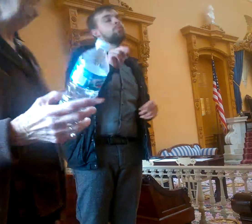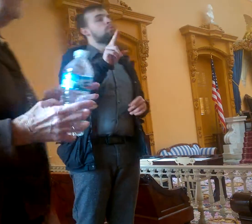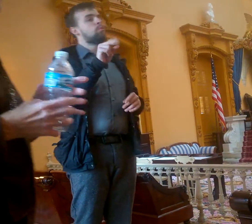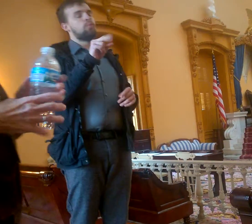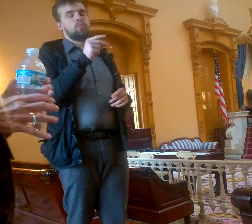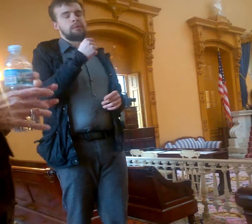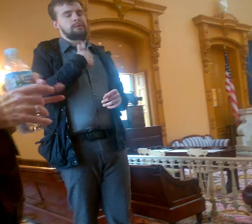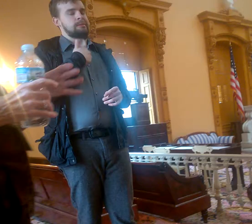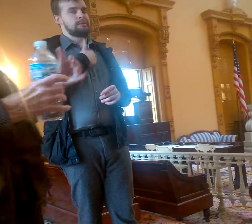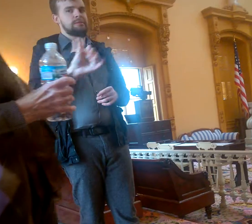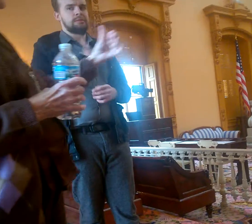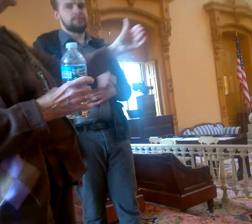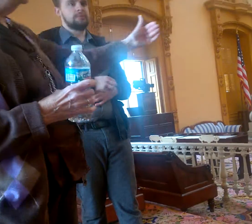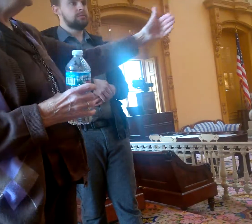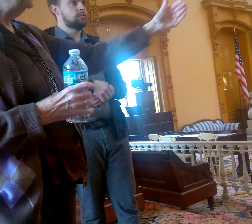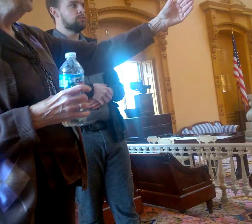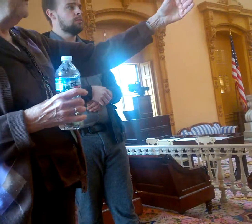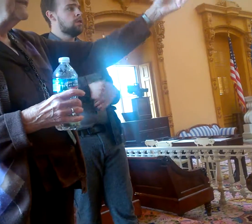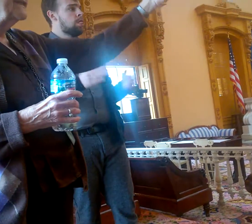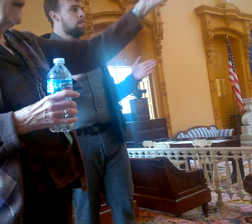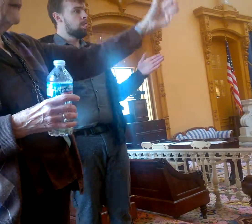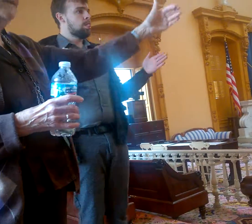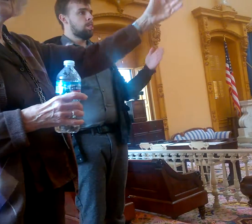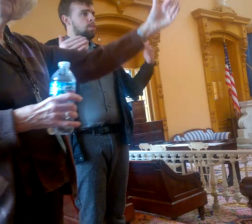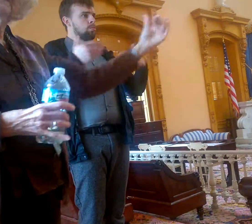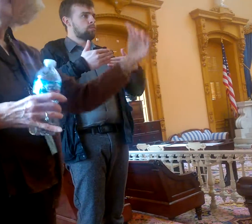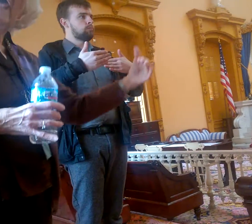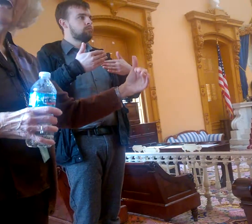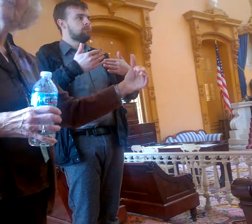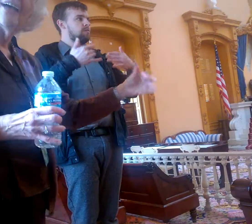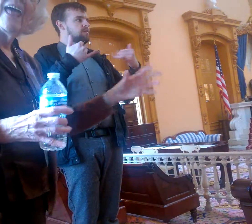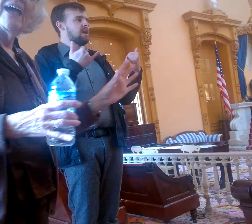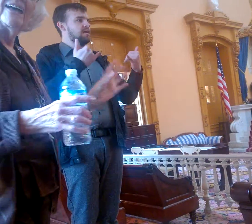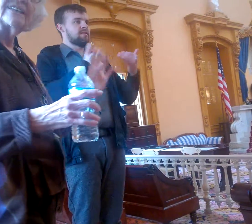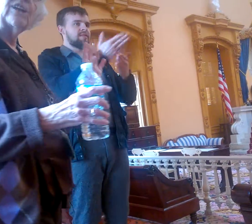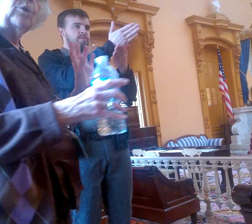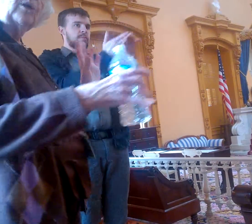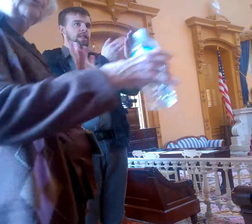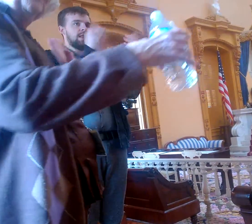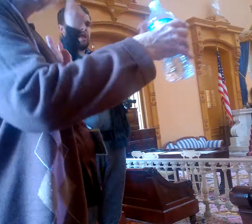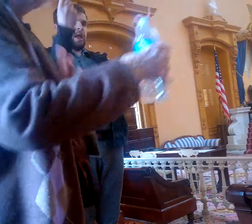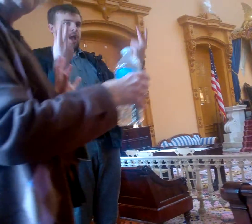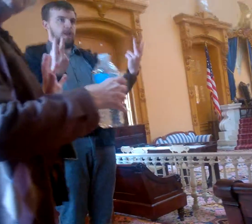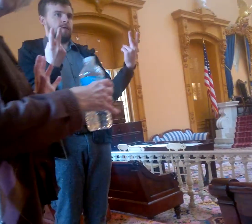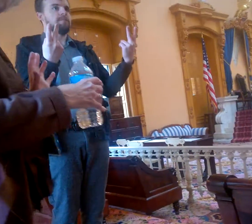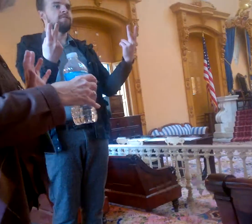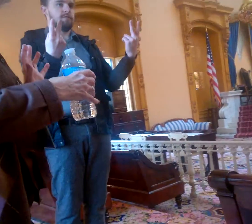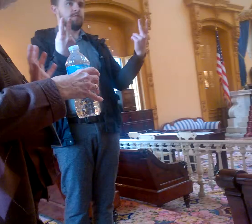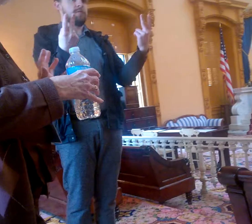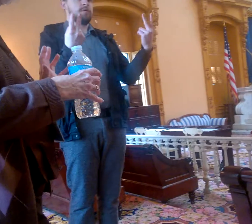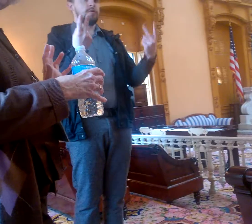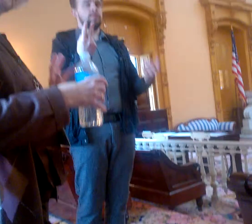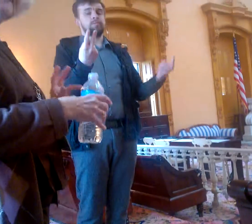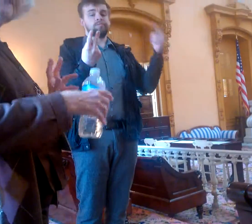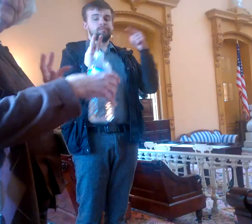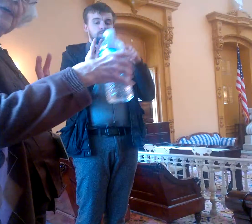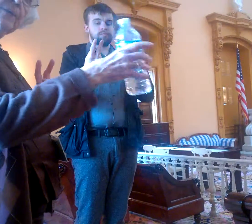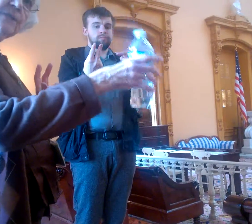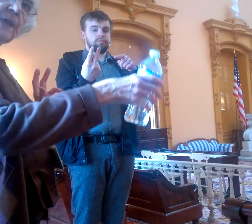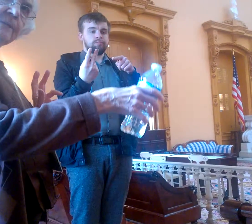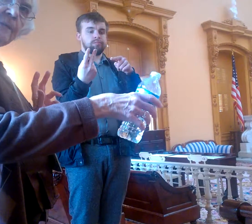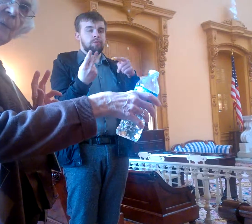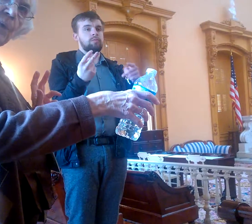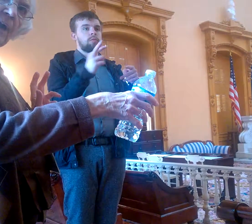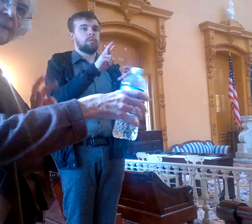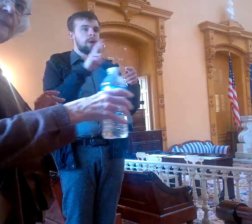misled you. The room is kind of split in half. I see. So on one side of the room, the Republicans sit, the